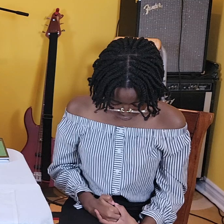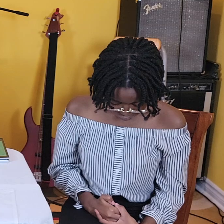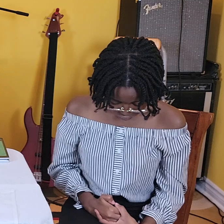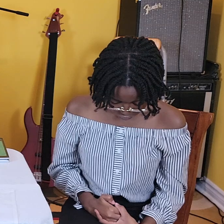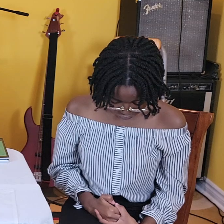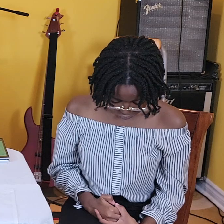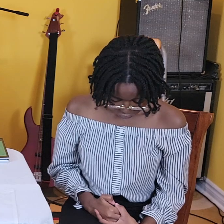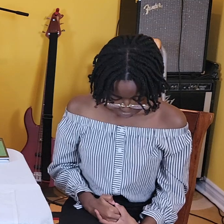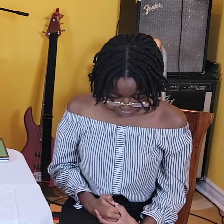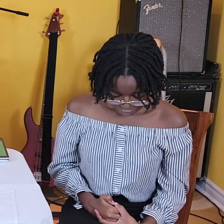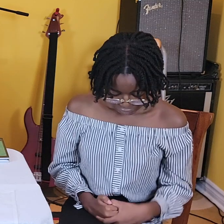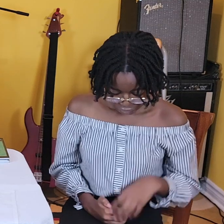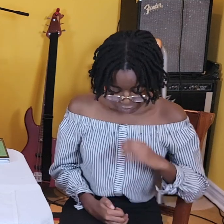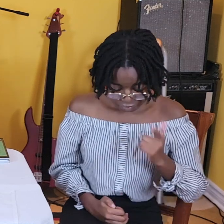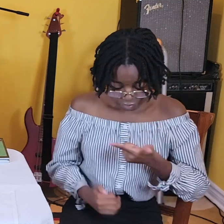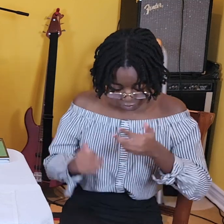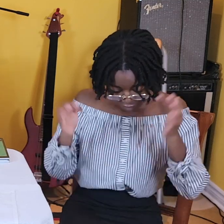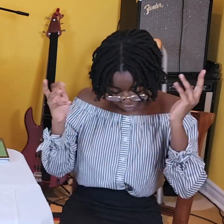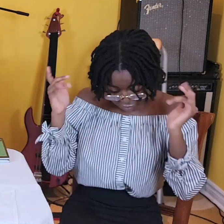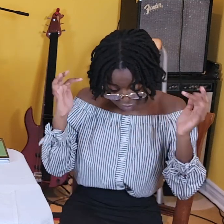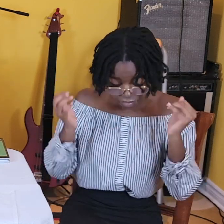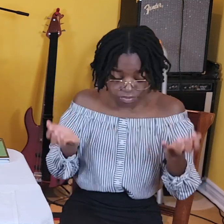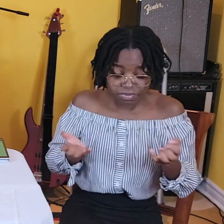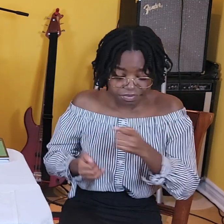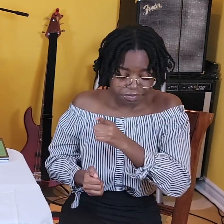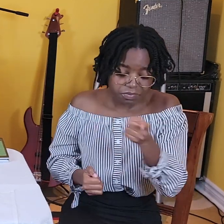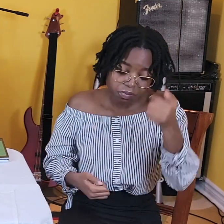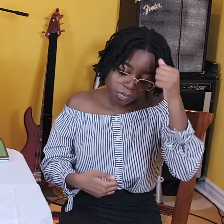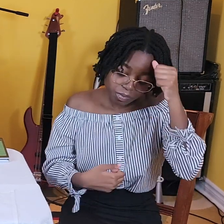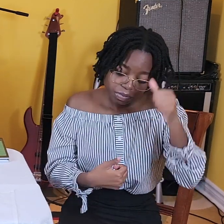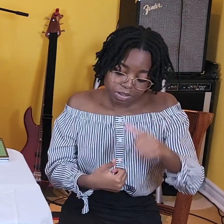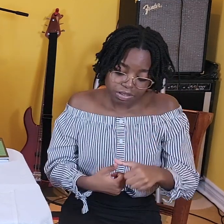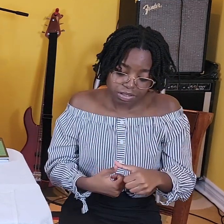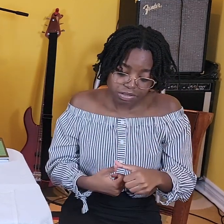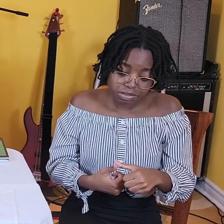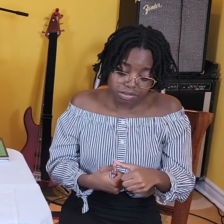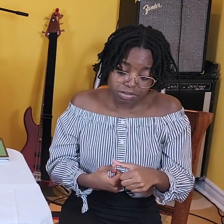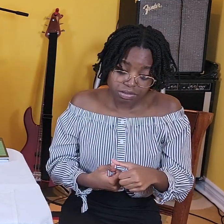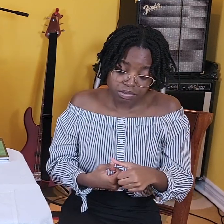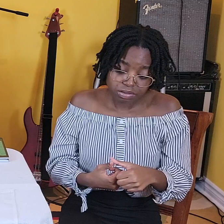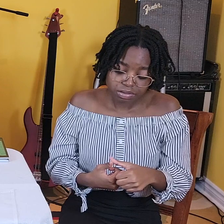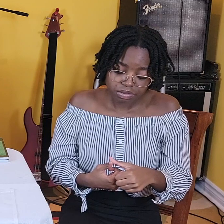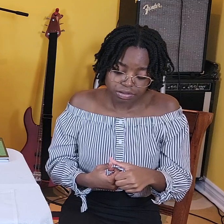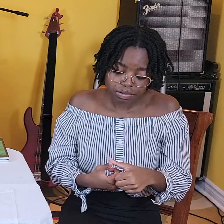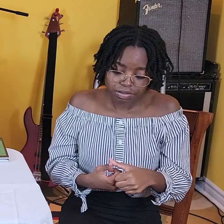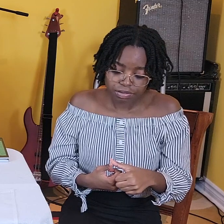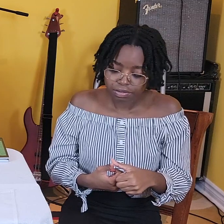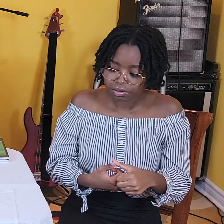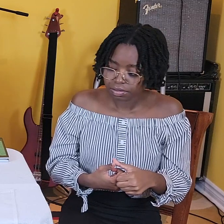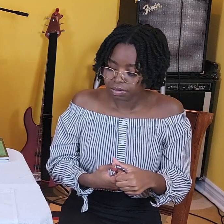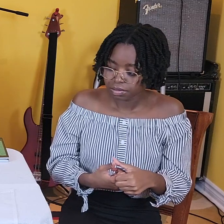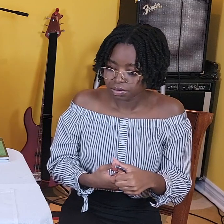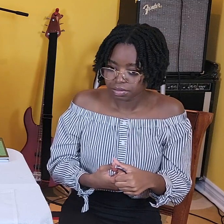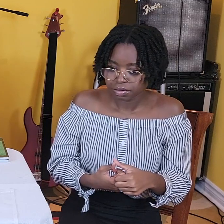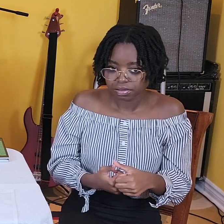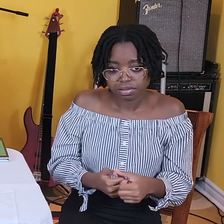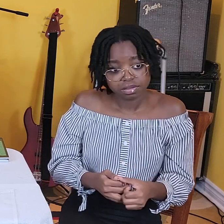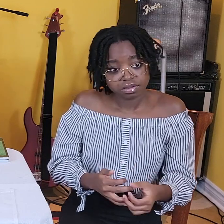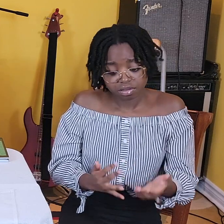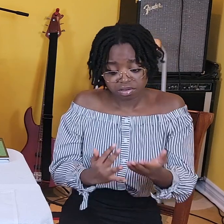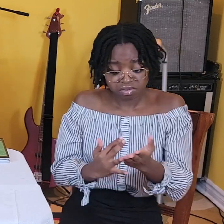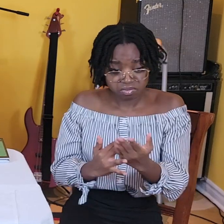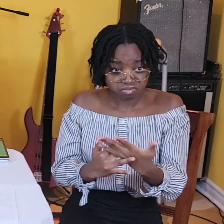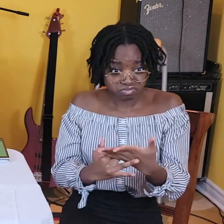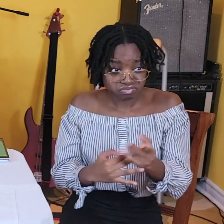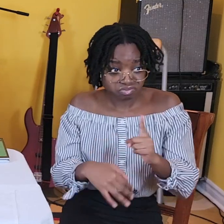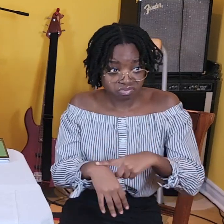As we reflect, I want us to remember that between this time or after this time, when Jesus spoke